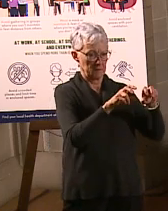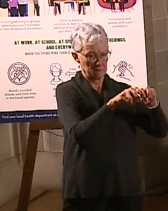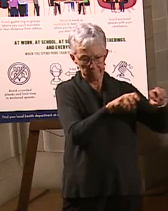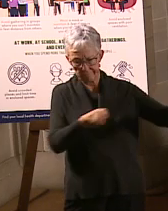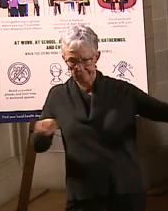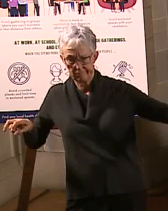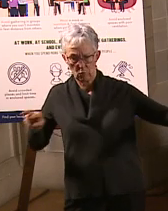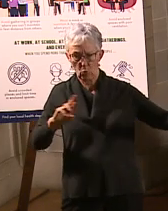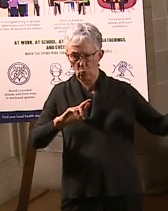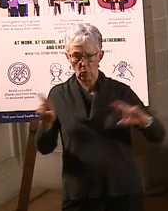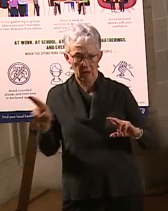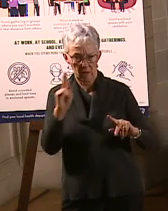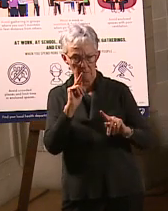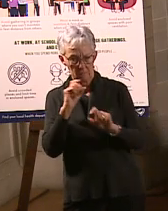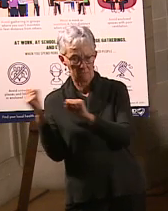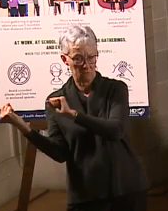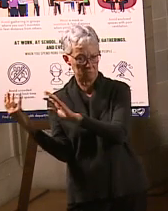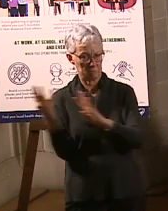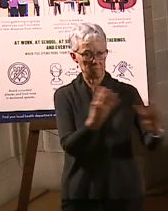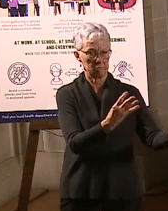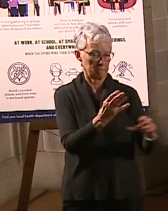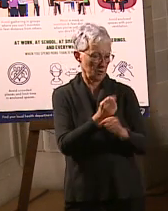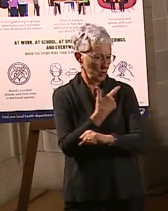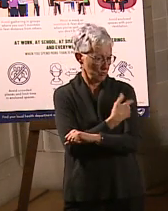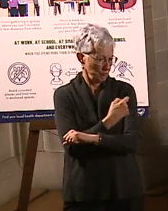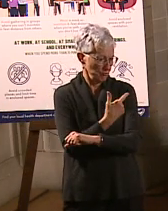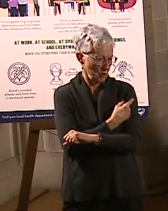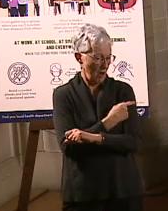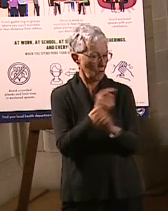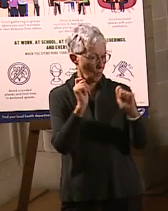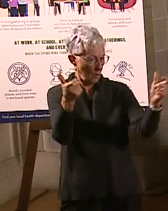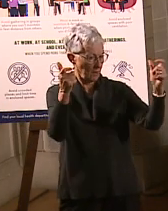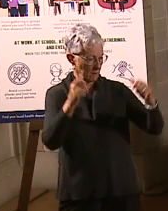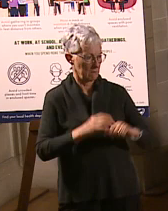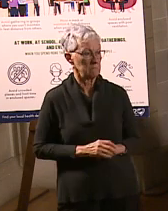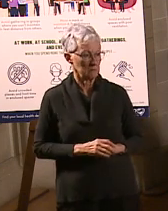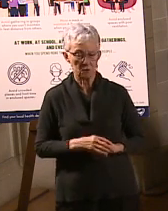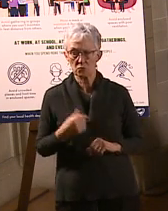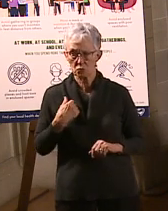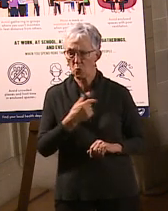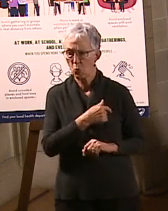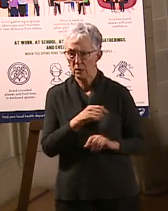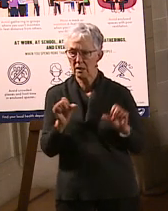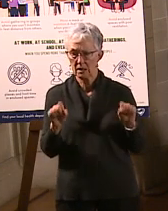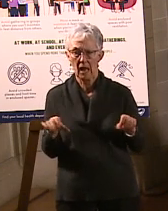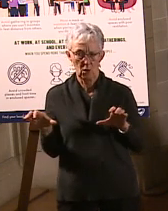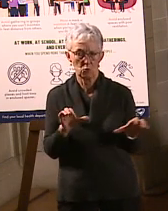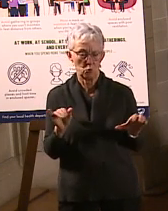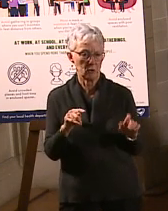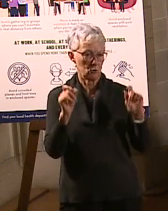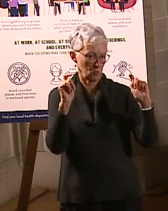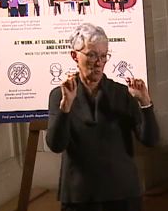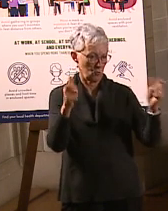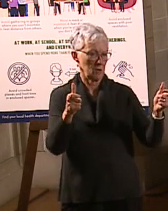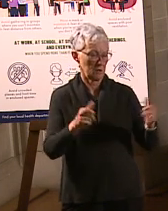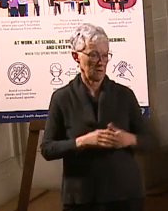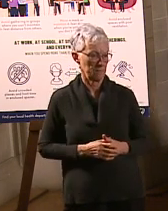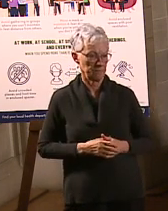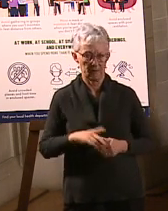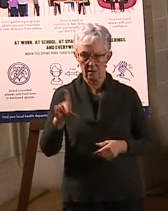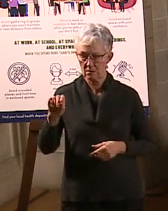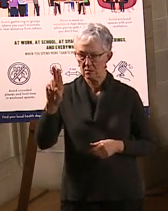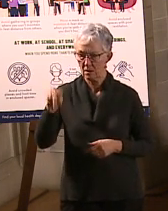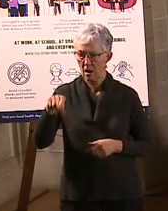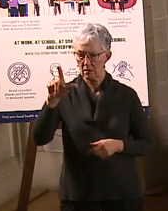So that's where, you know, we're able to get those vaccines out. I was on a call last week with Douglas County. They're using up